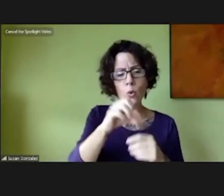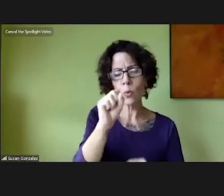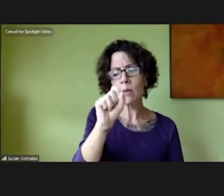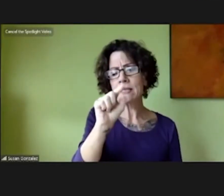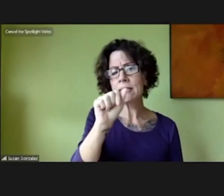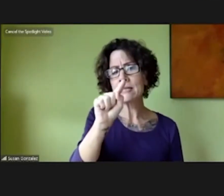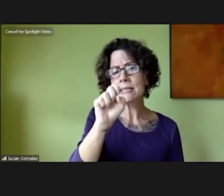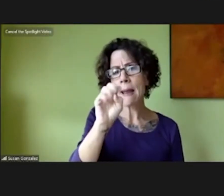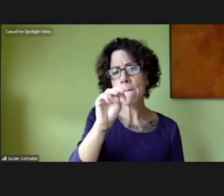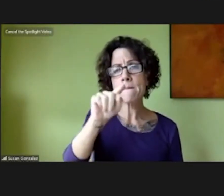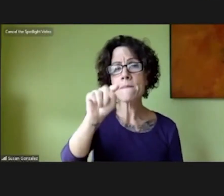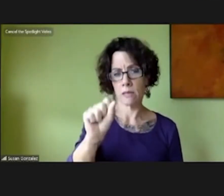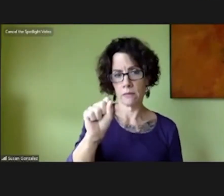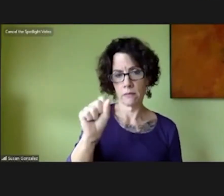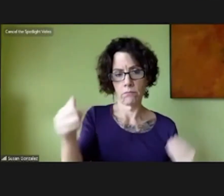under.